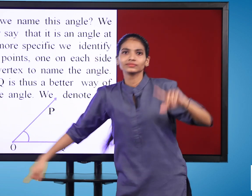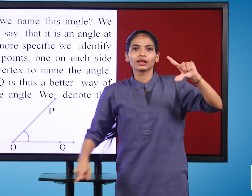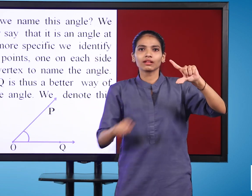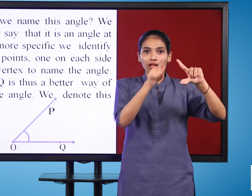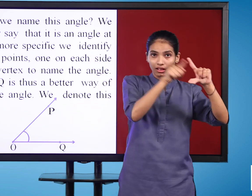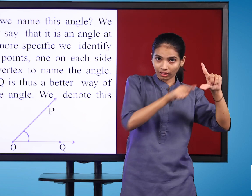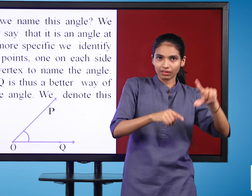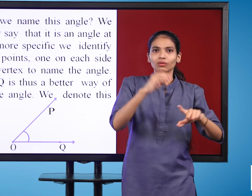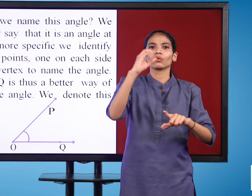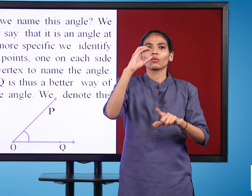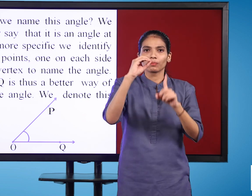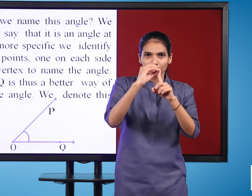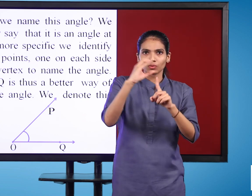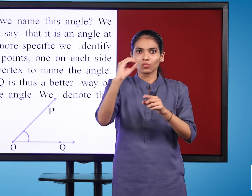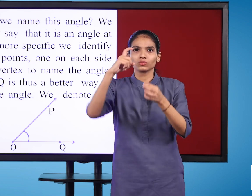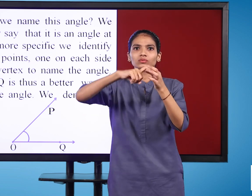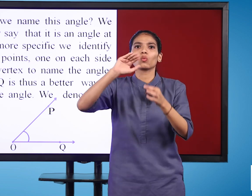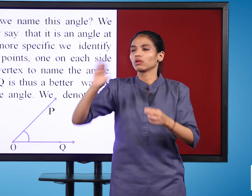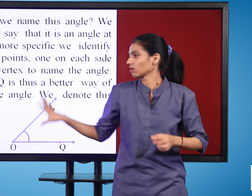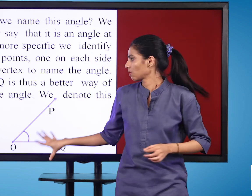by sign of the angle POQ.